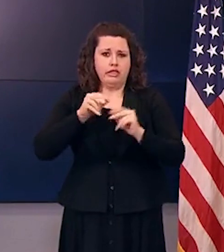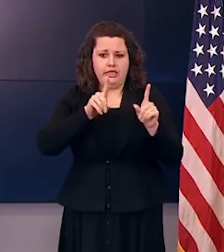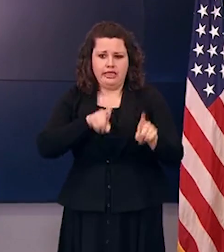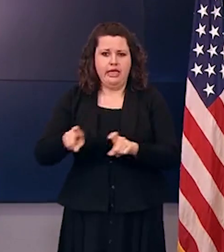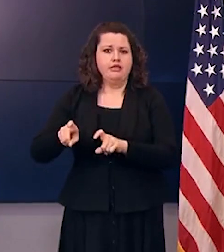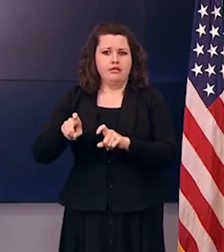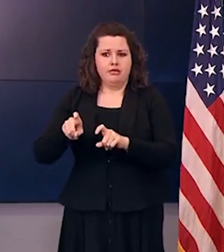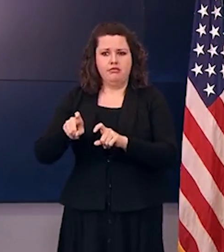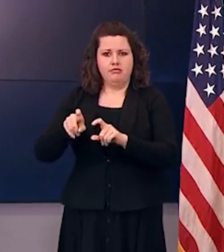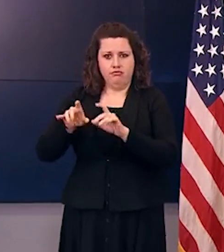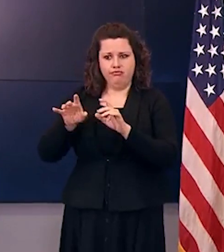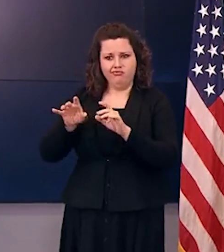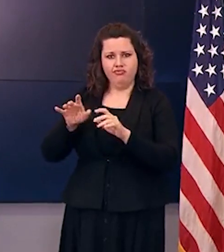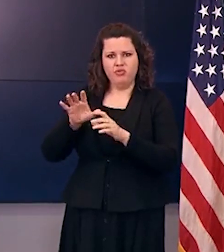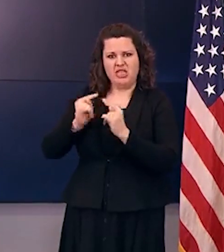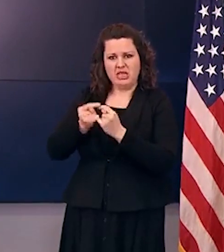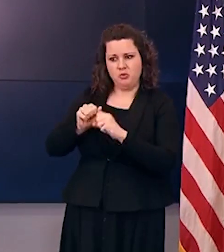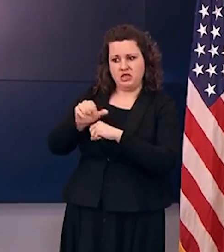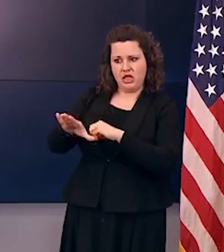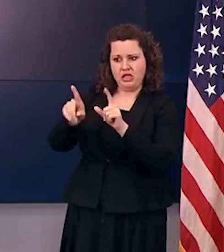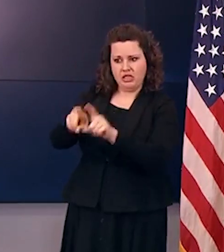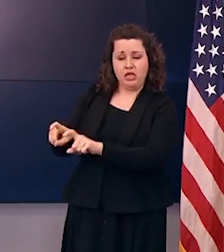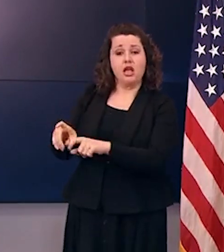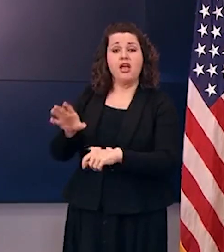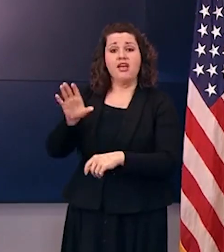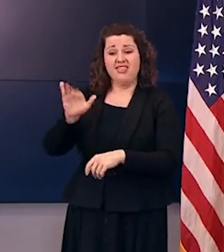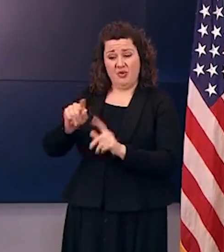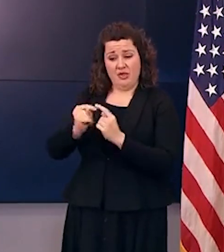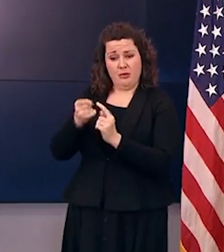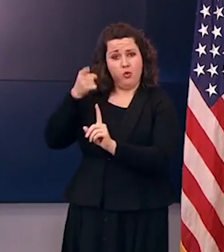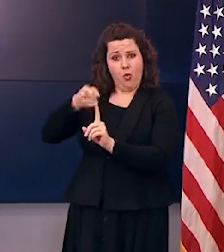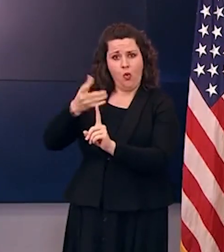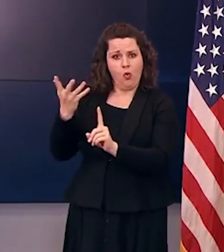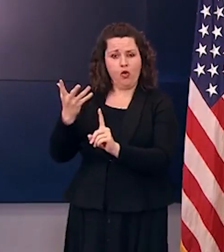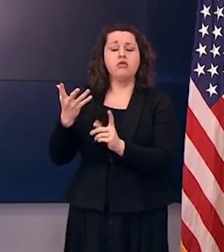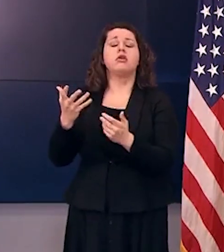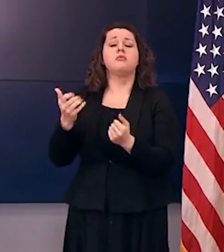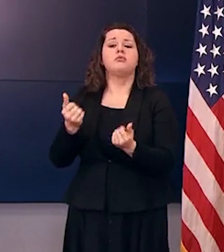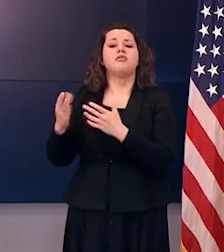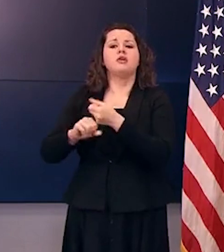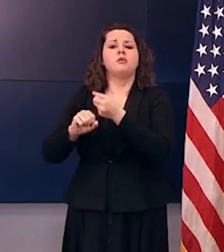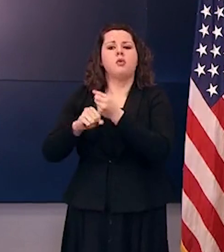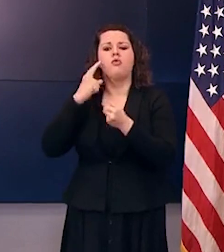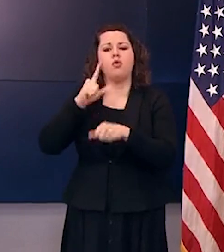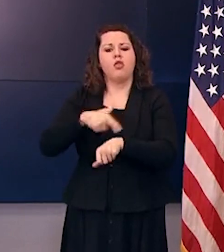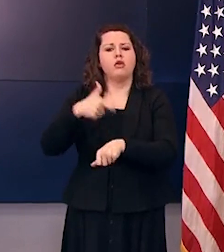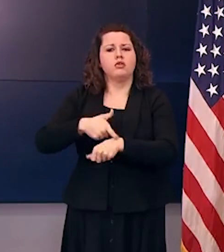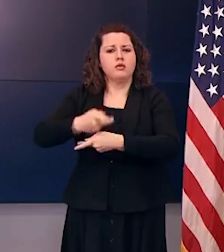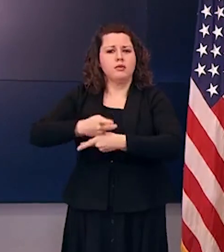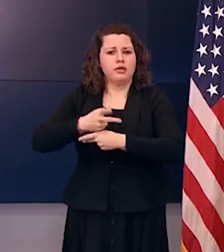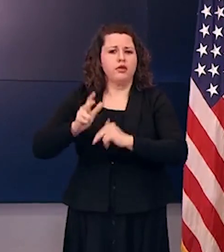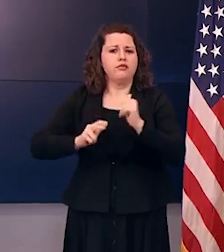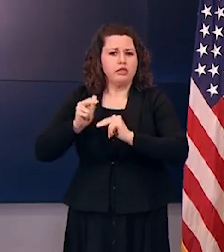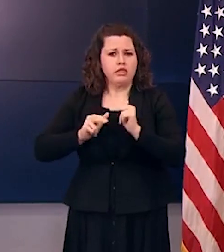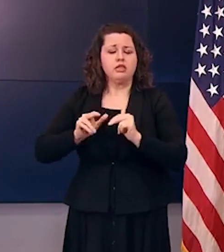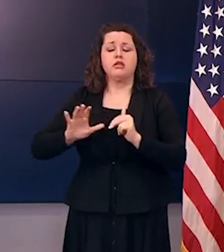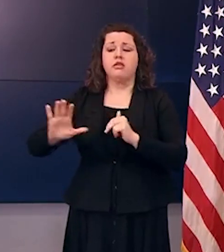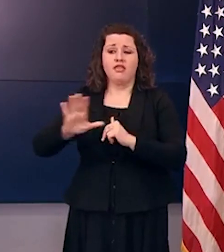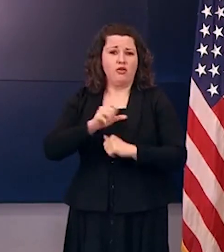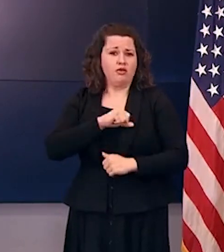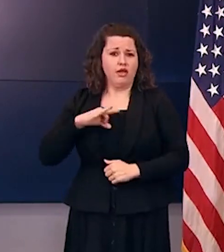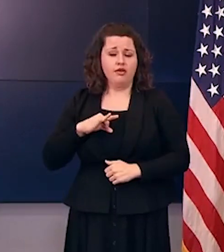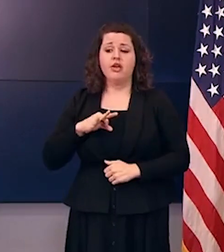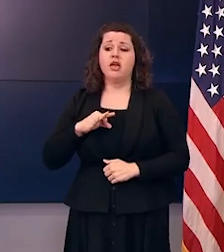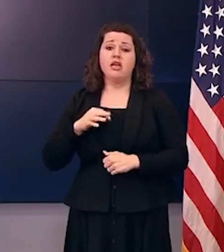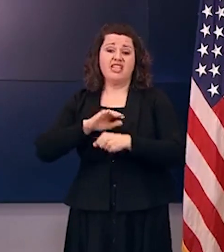strike teams. The goal of these teams is to provide support for long-term care facilities and their staff, and to prevent the